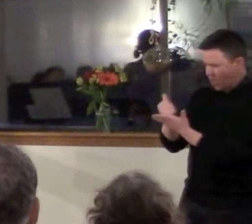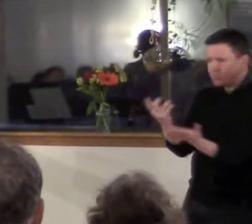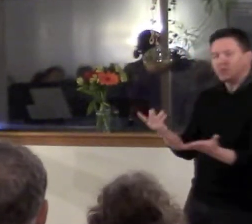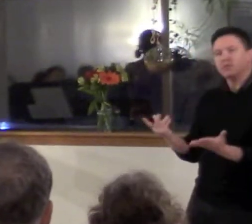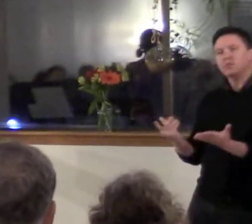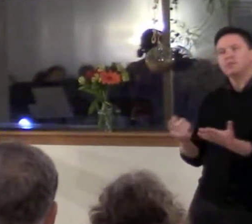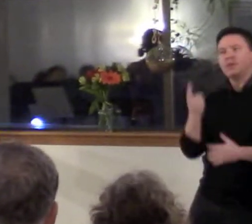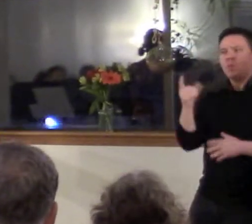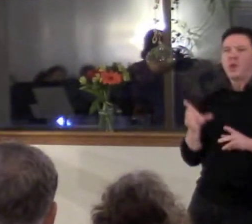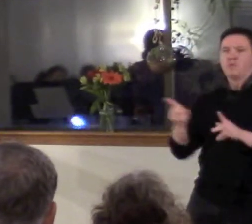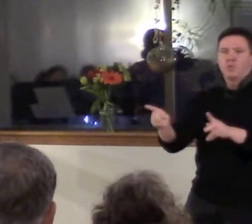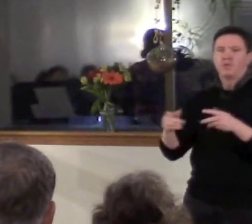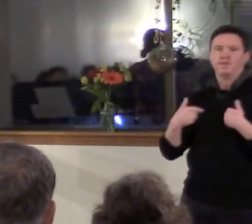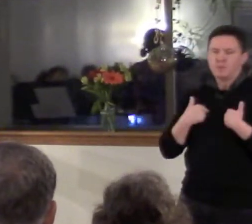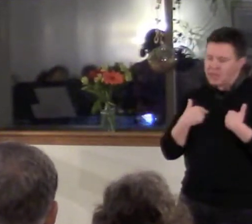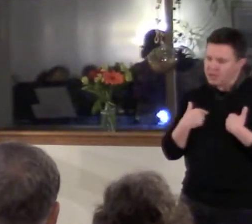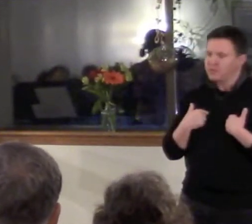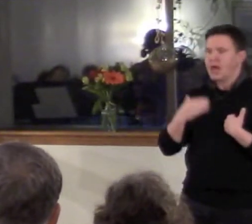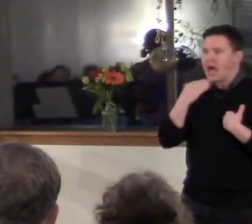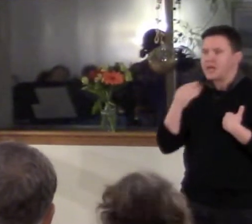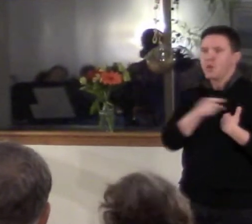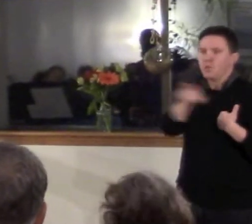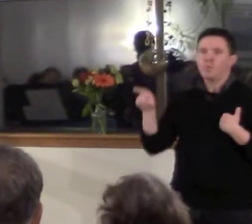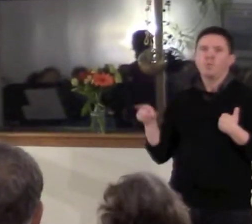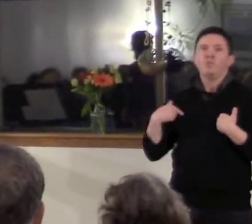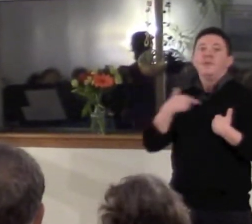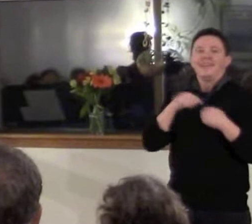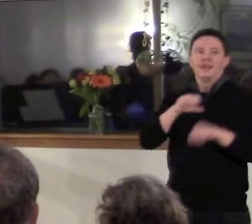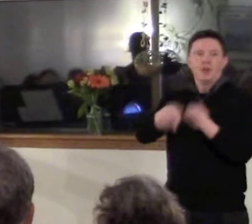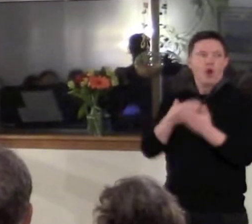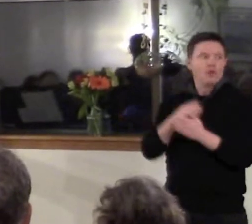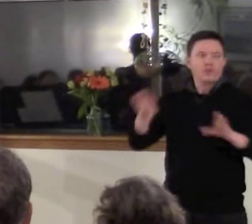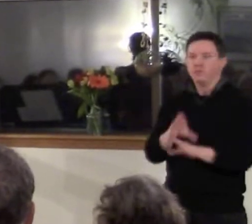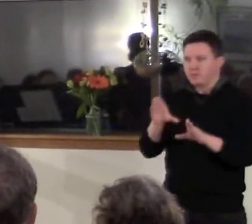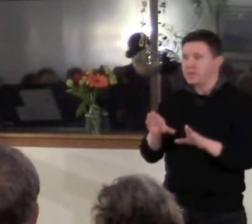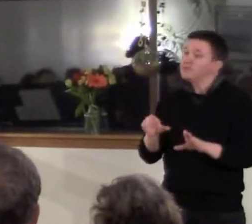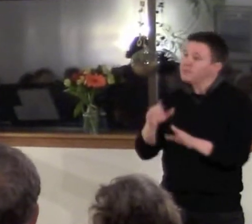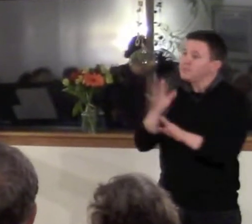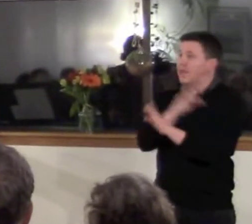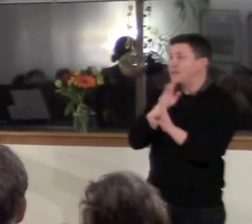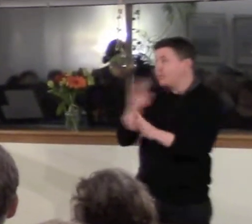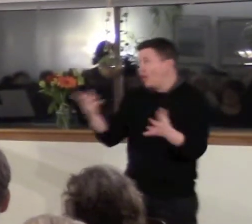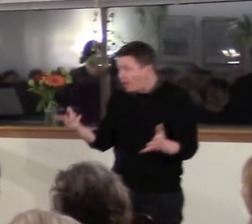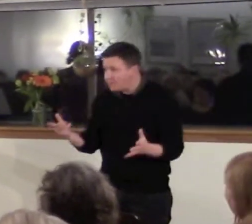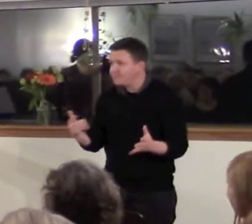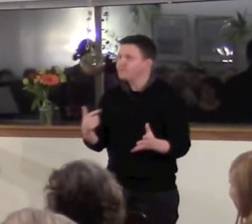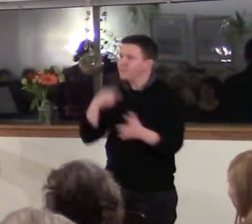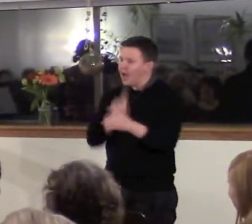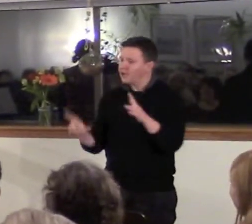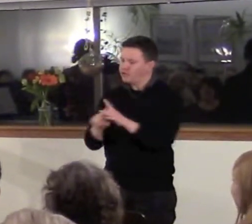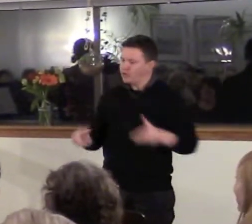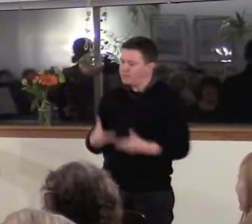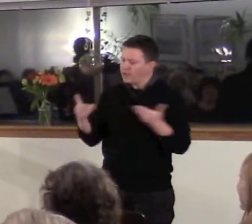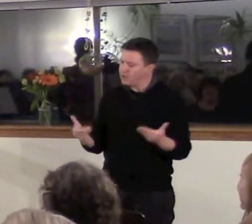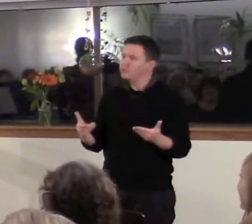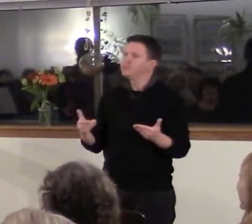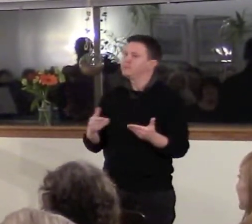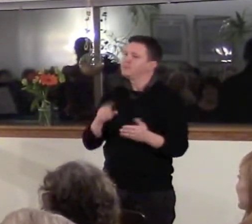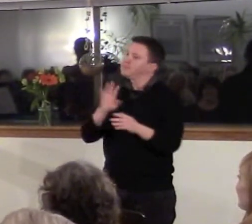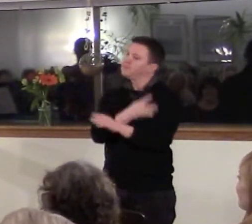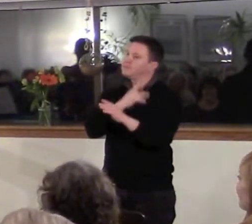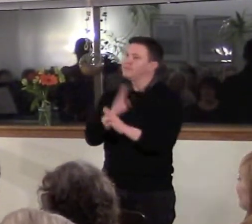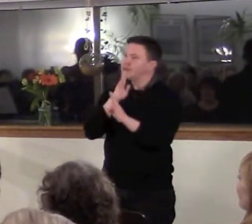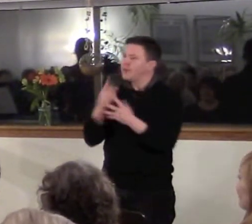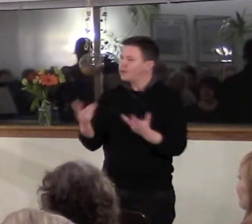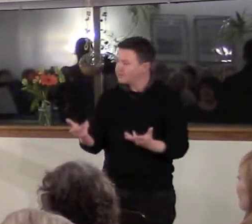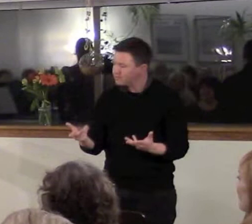one way that I know we can do something. I can sing a song. I can be here. I can sing a song. So